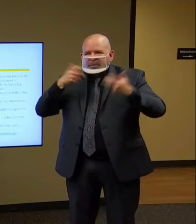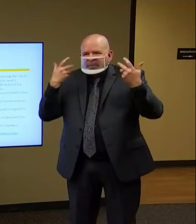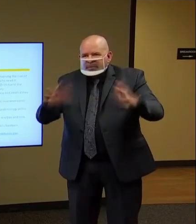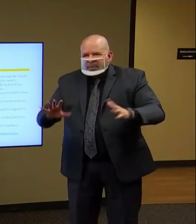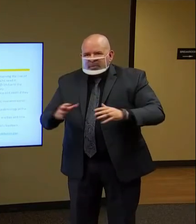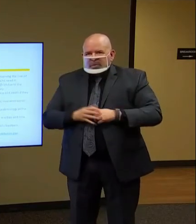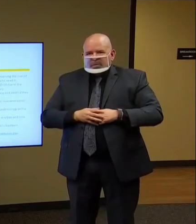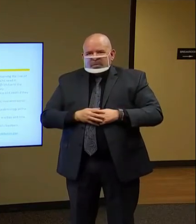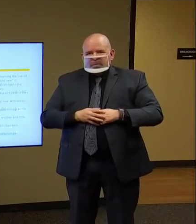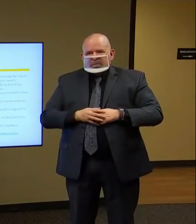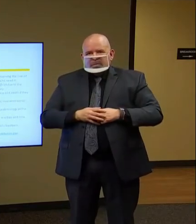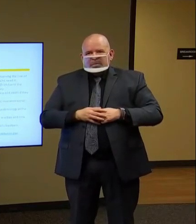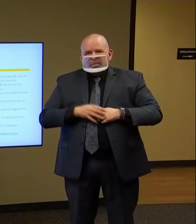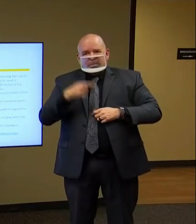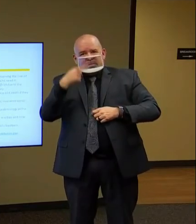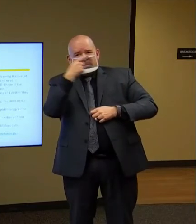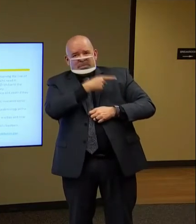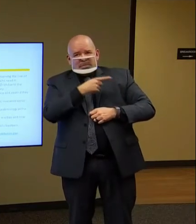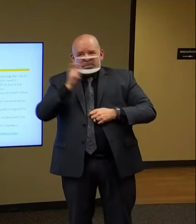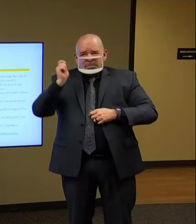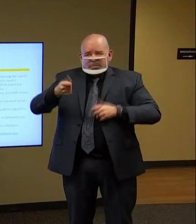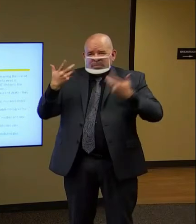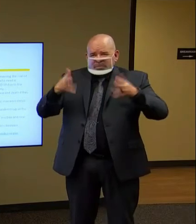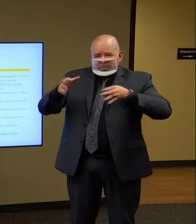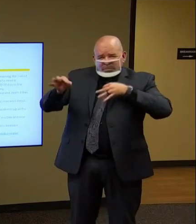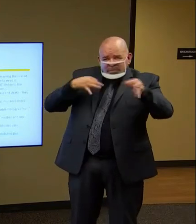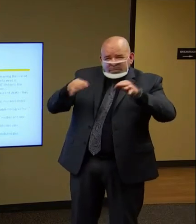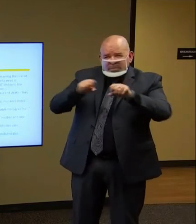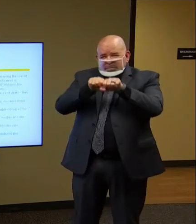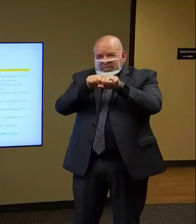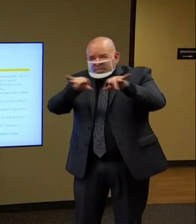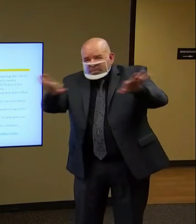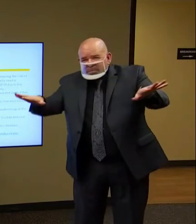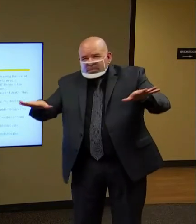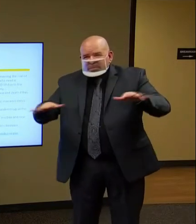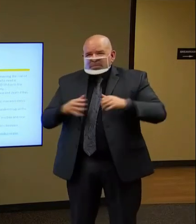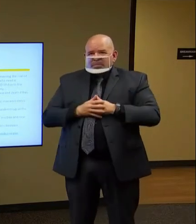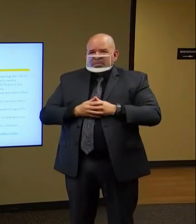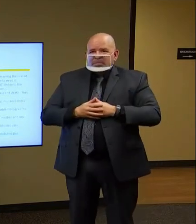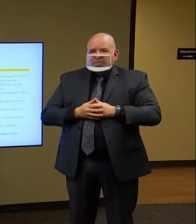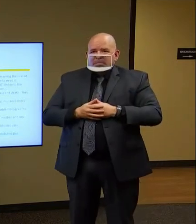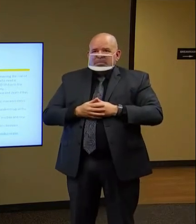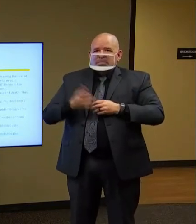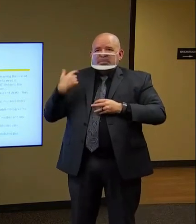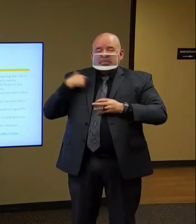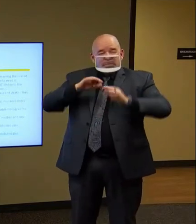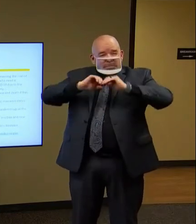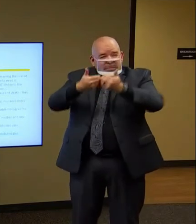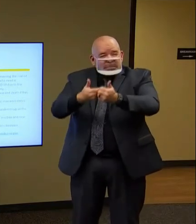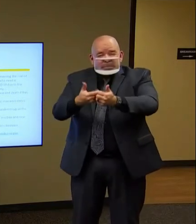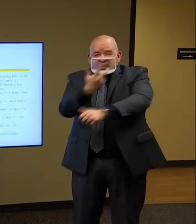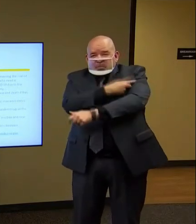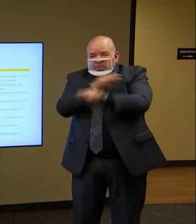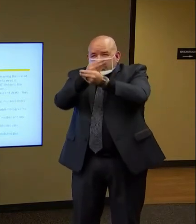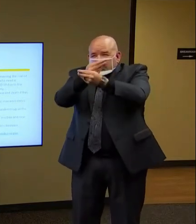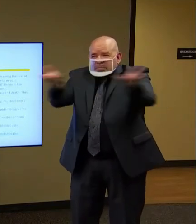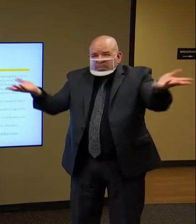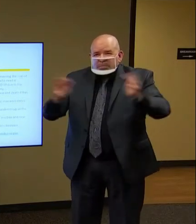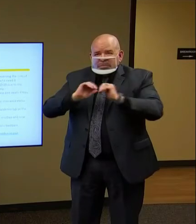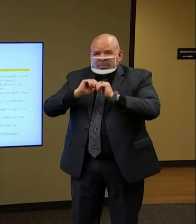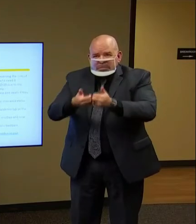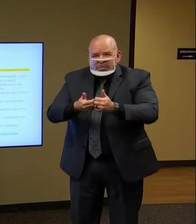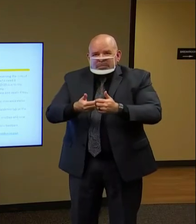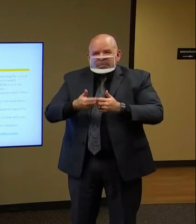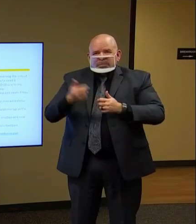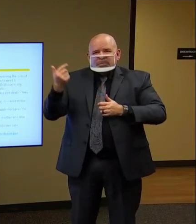the guiding principles, bottom line, fair and equitably that these are distributed. These are from the state